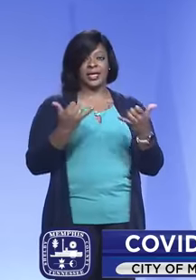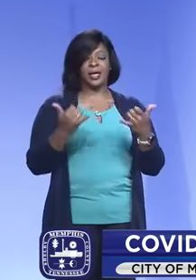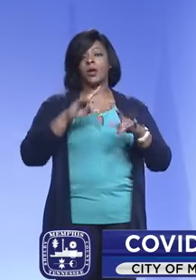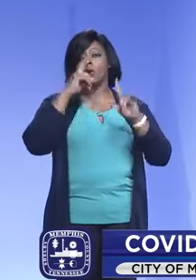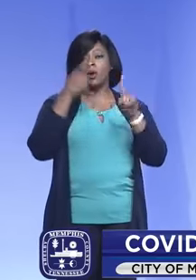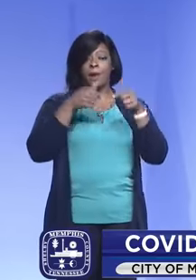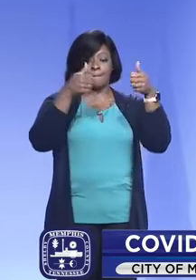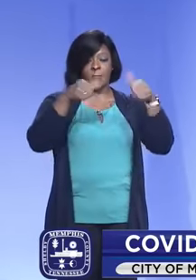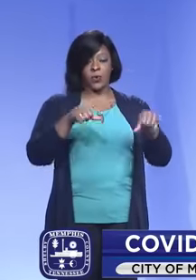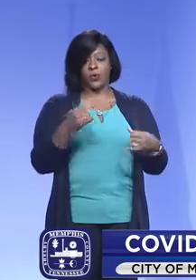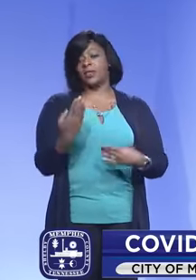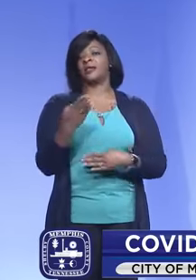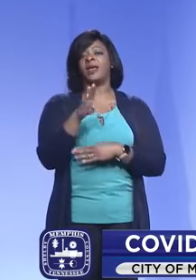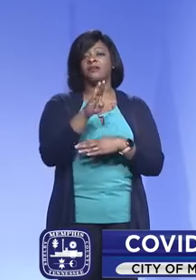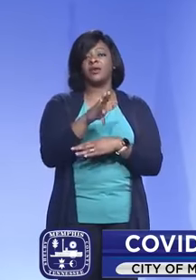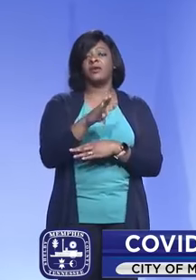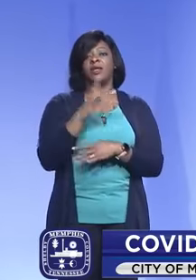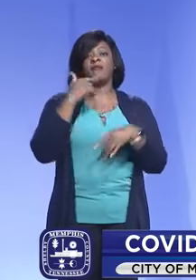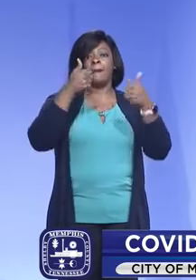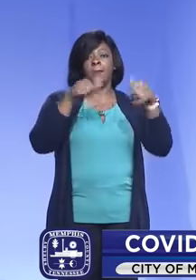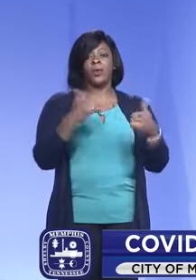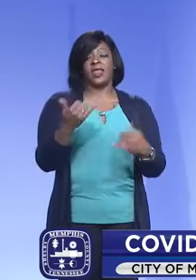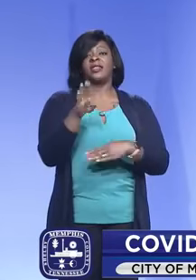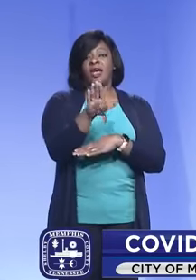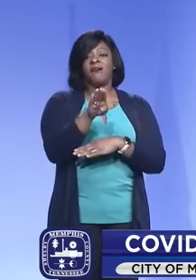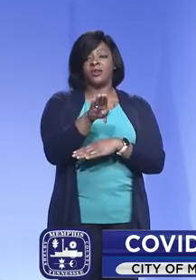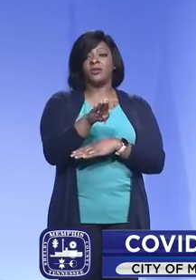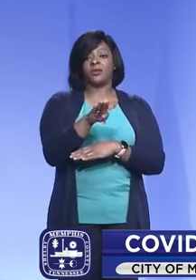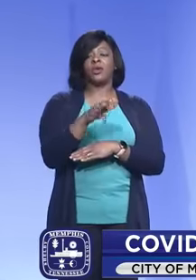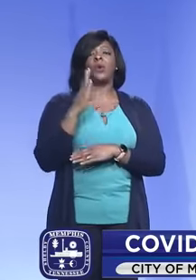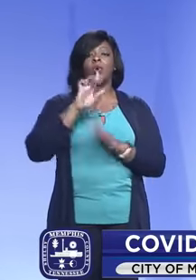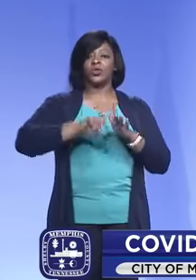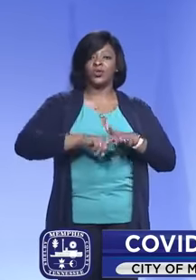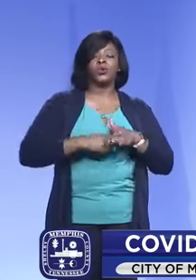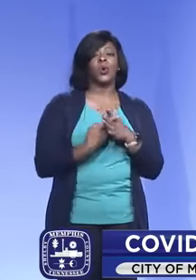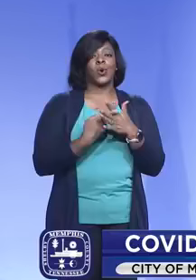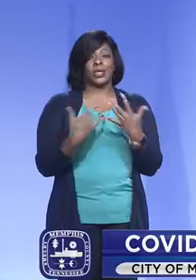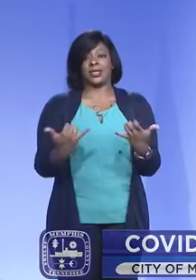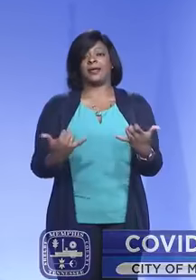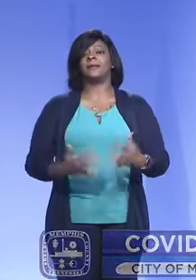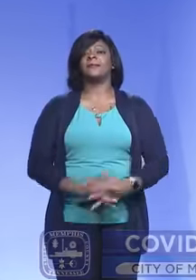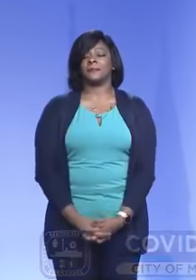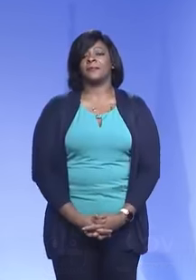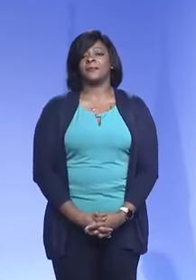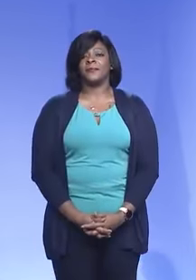get it posted this afternoon. So if it's posted this afternoon, it would go into effect today.